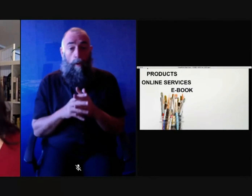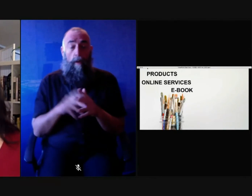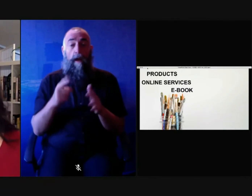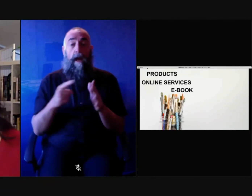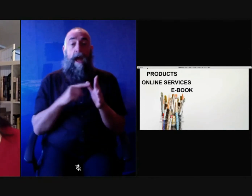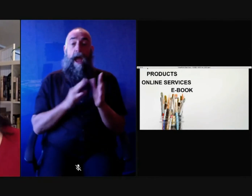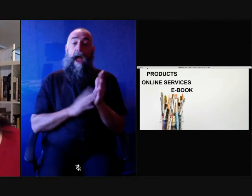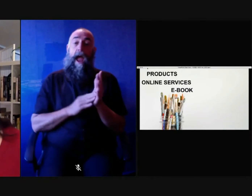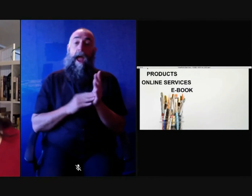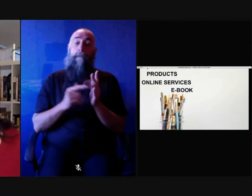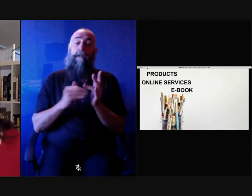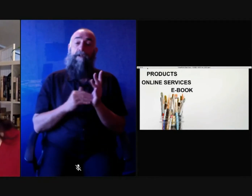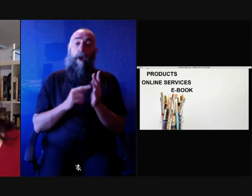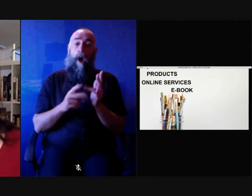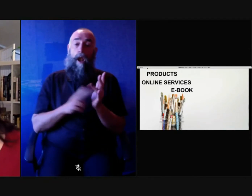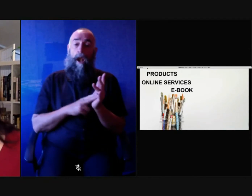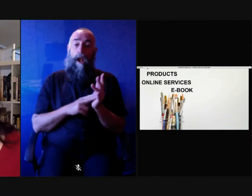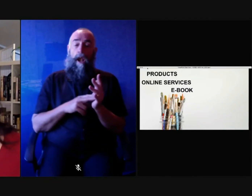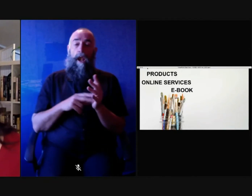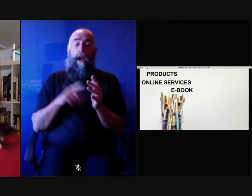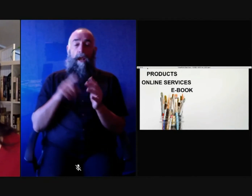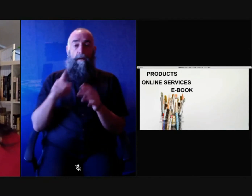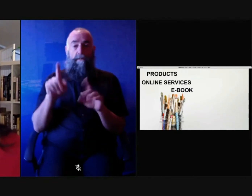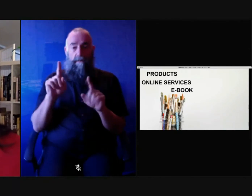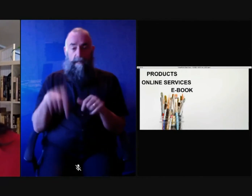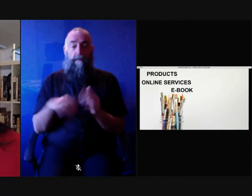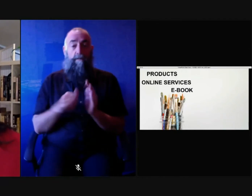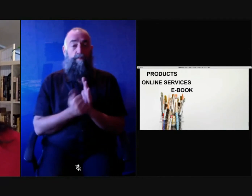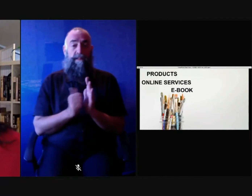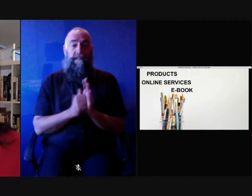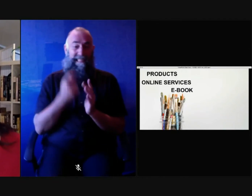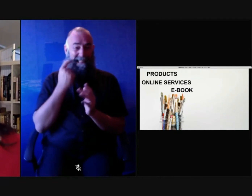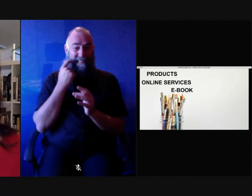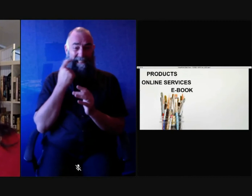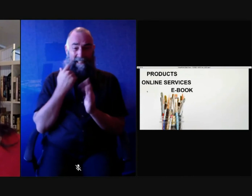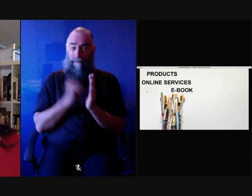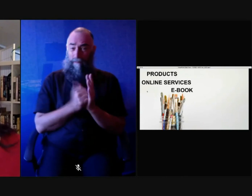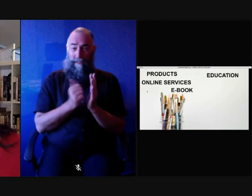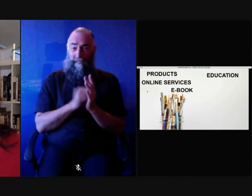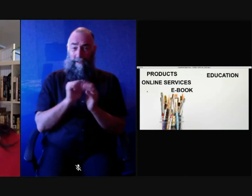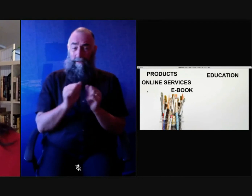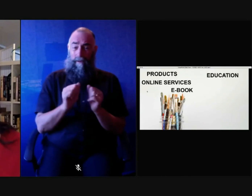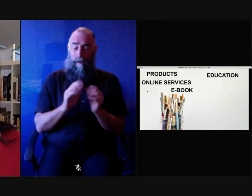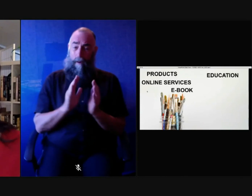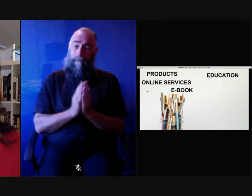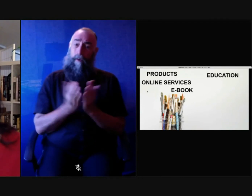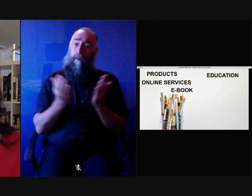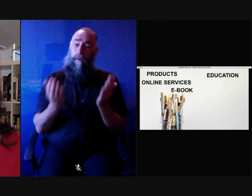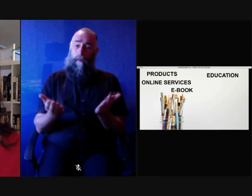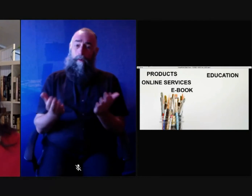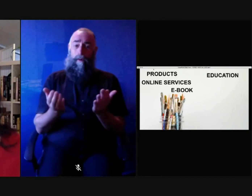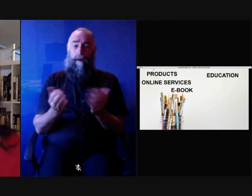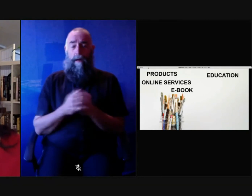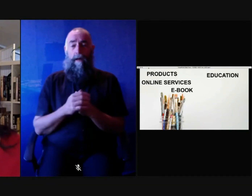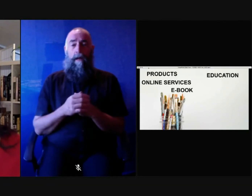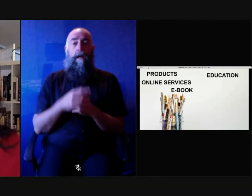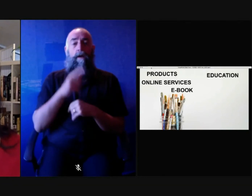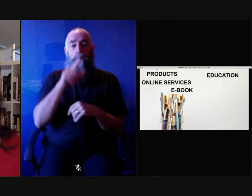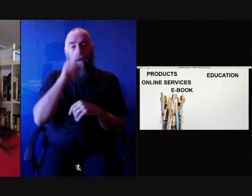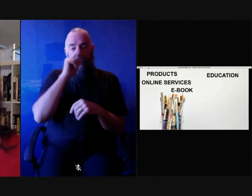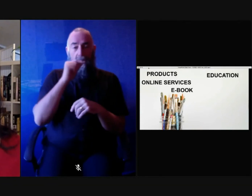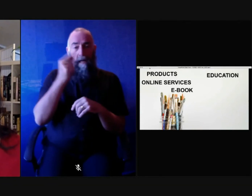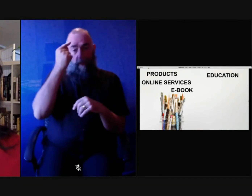are based here in Australia, it's a little bit easier to publish your own books. So think about that one. You can also have a bit of a